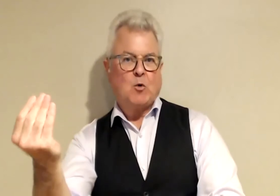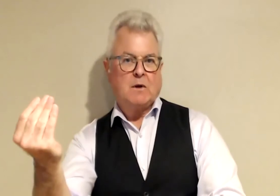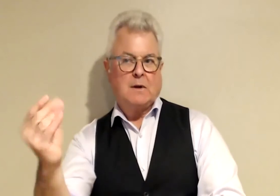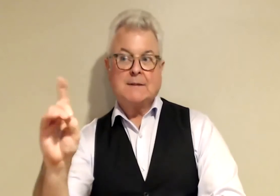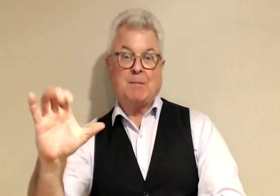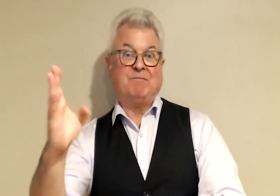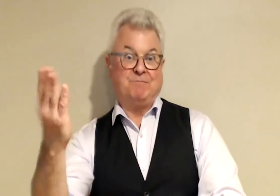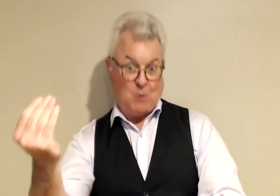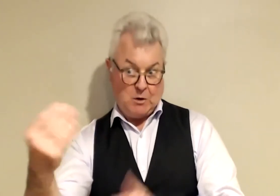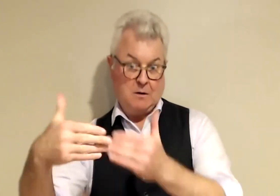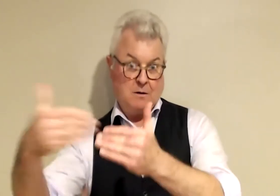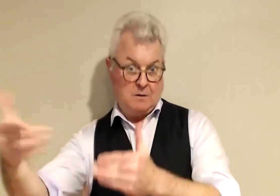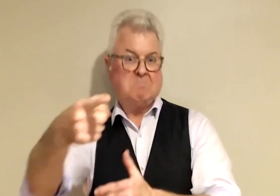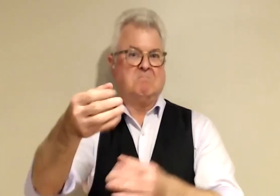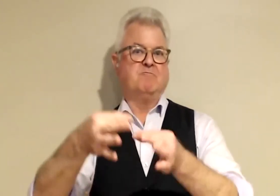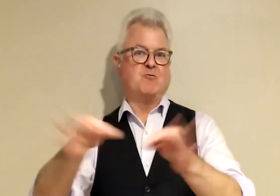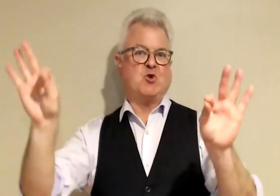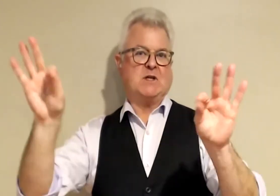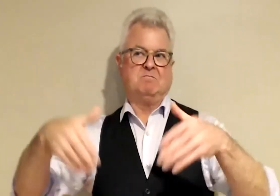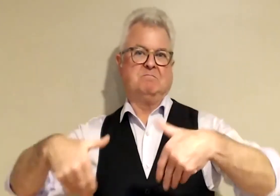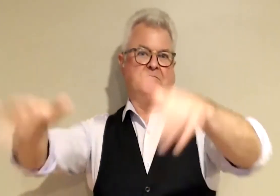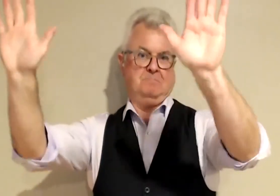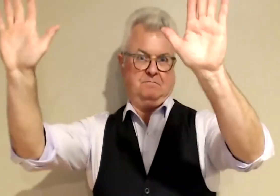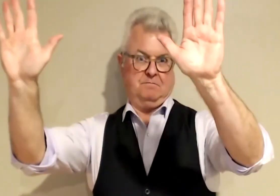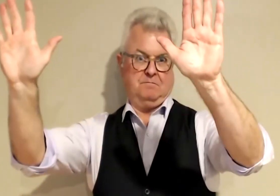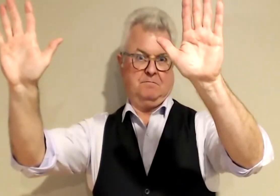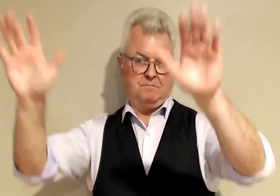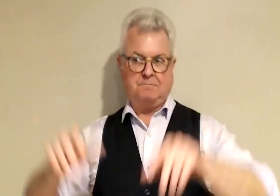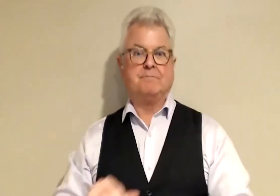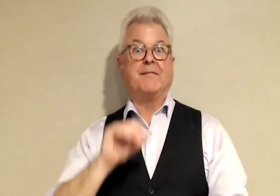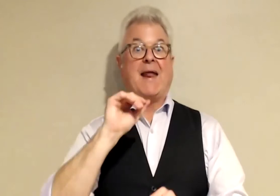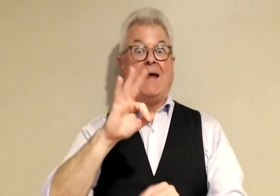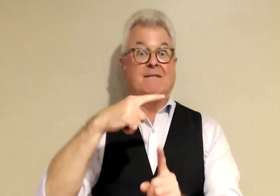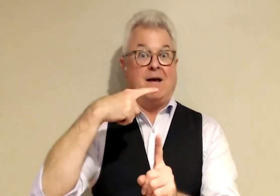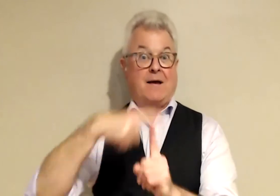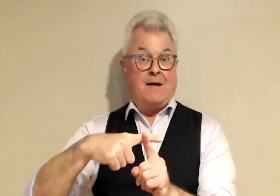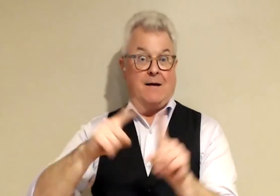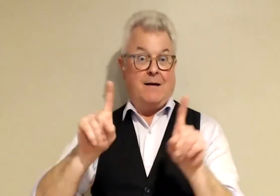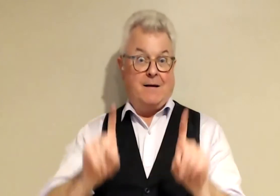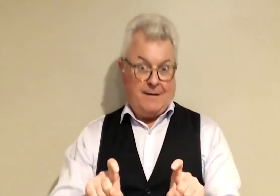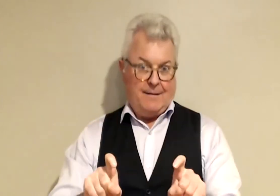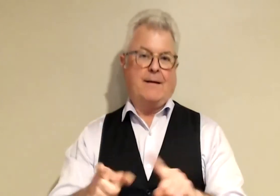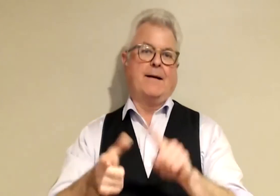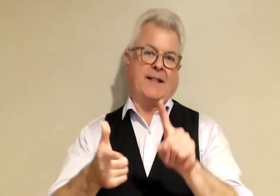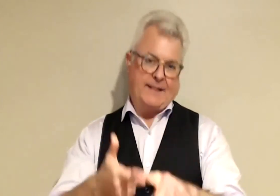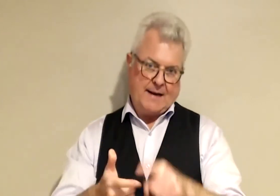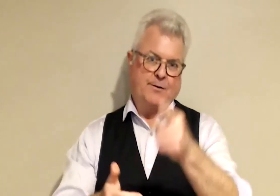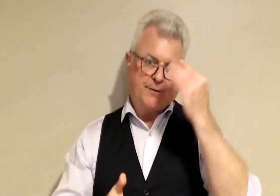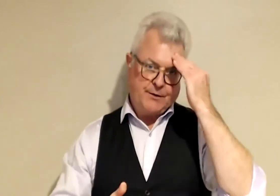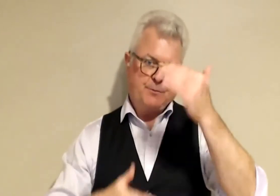quarantining, and then you would quarantine until the 14th. Beyond that, once your 7 days are completed, you are allowed to depart and go